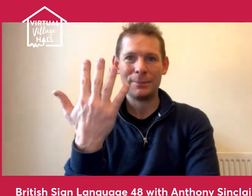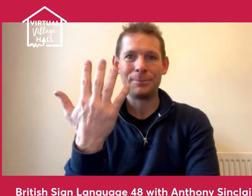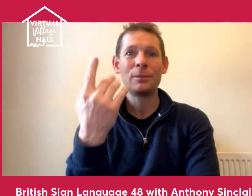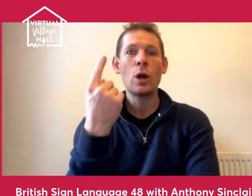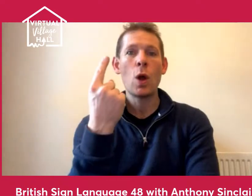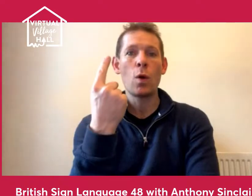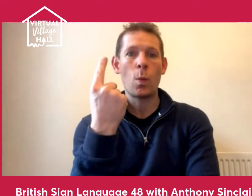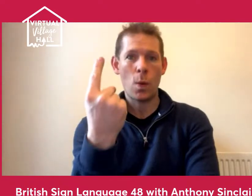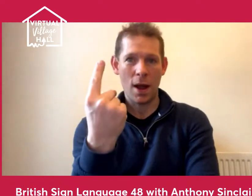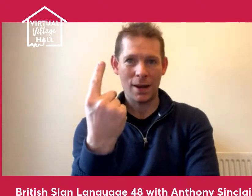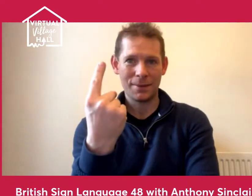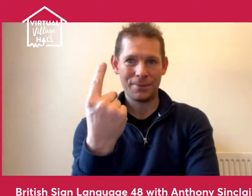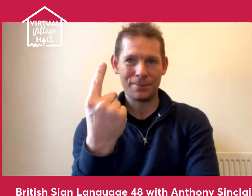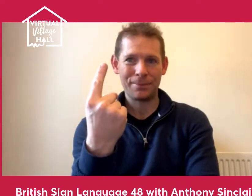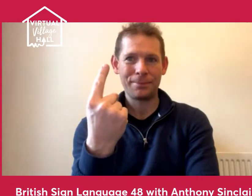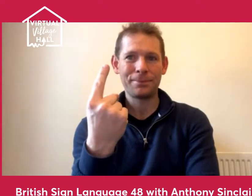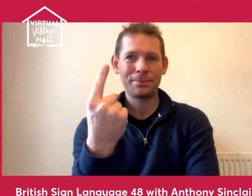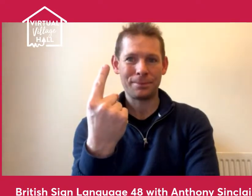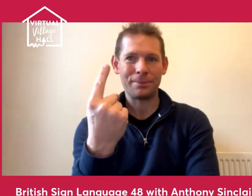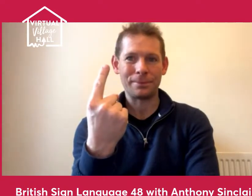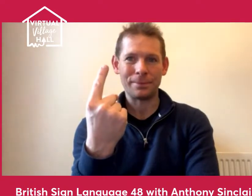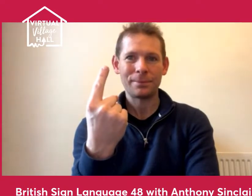outwards. So let's go. 1,